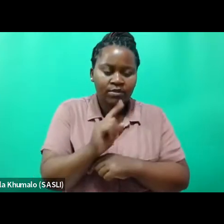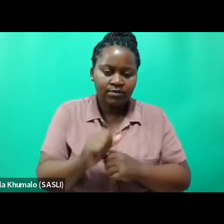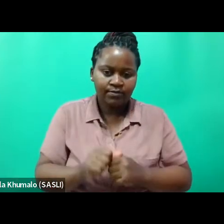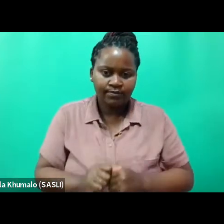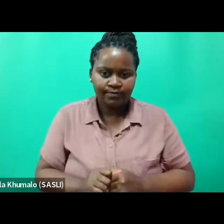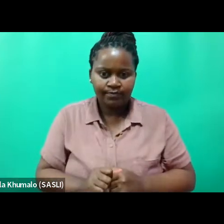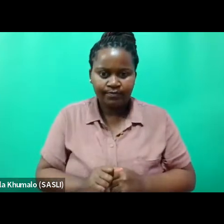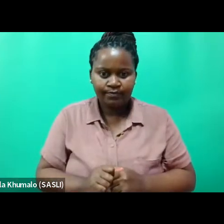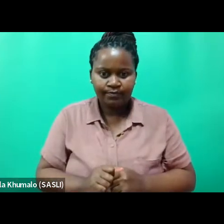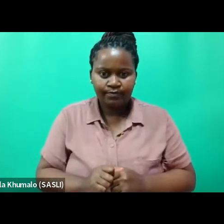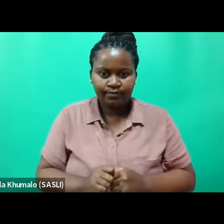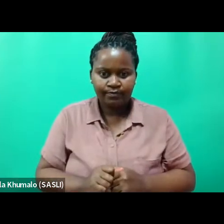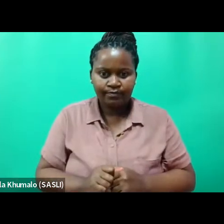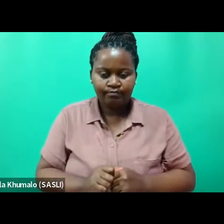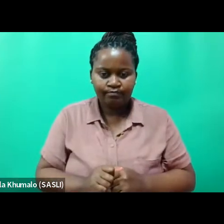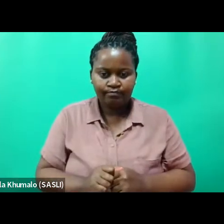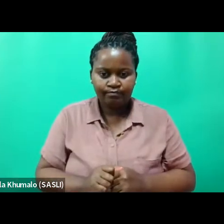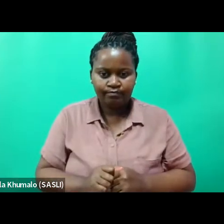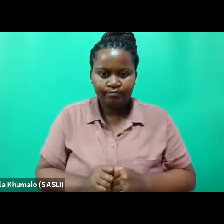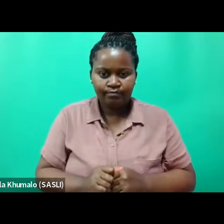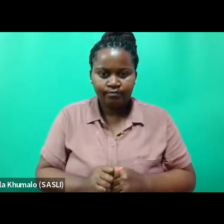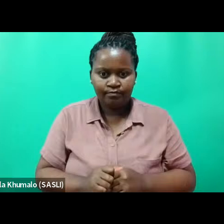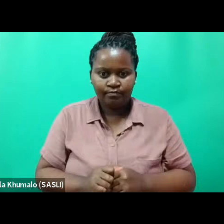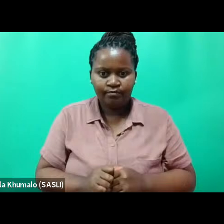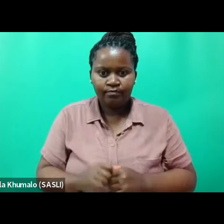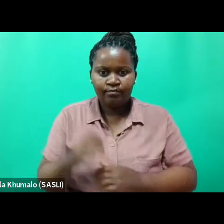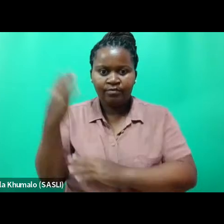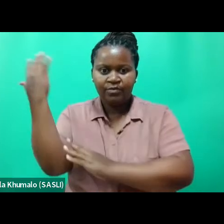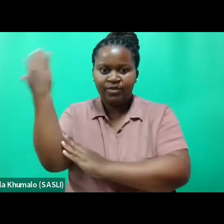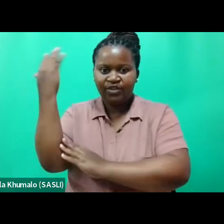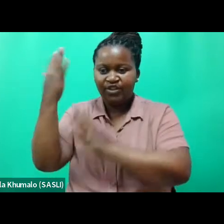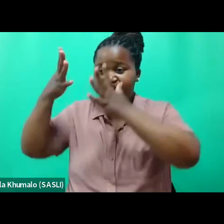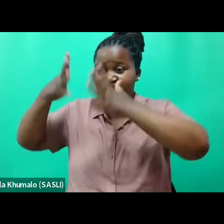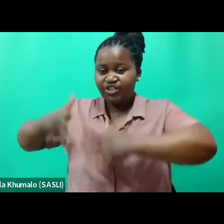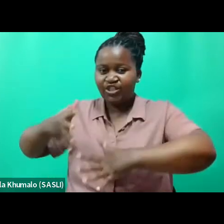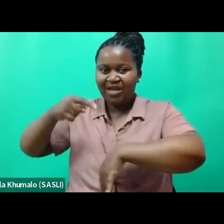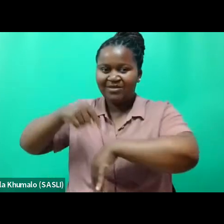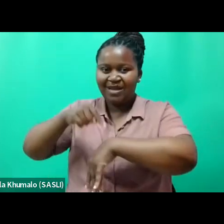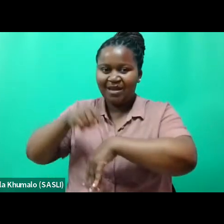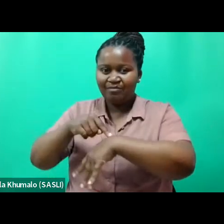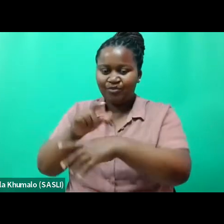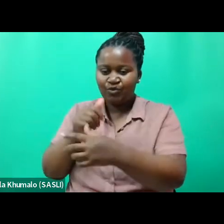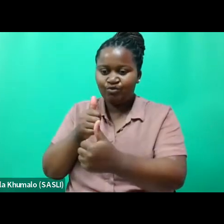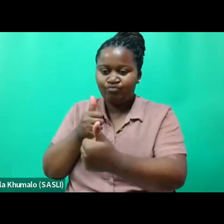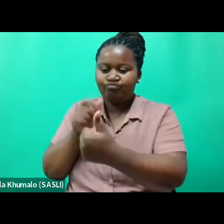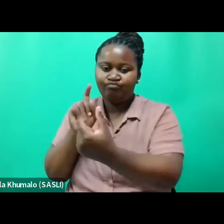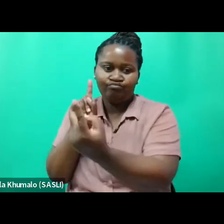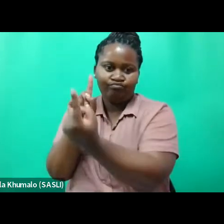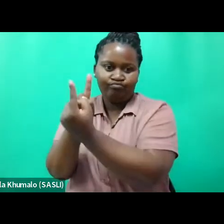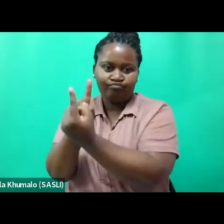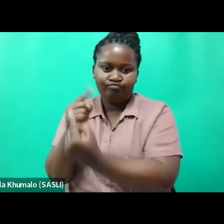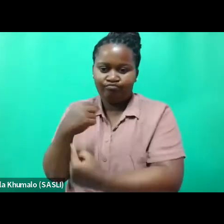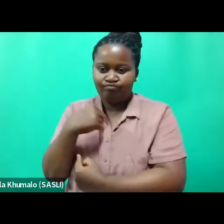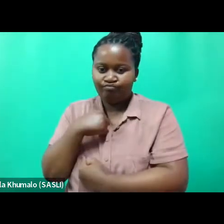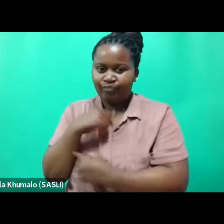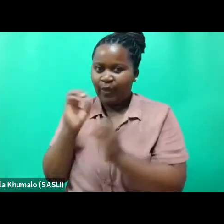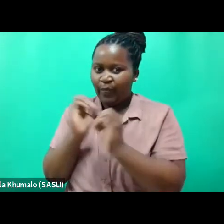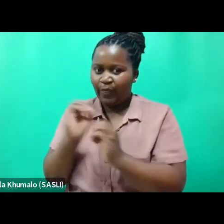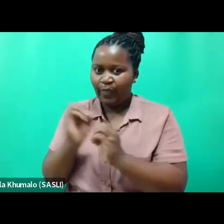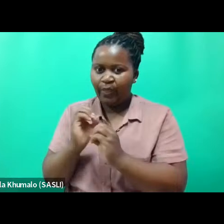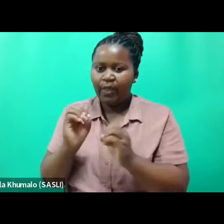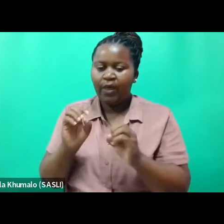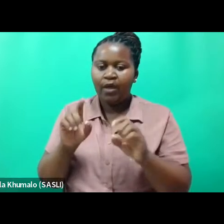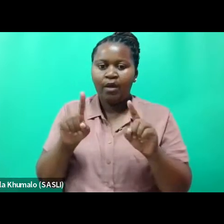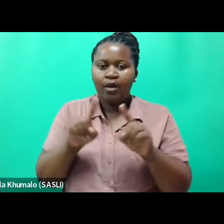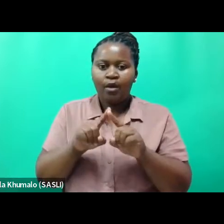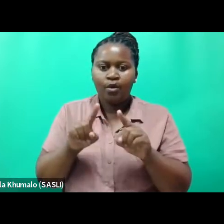the end, that the lecturer didn't have time to see me, and the accommodations just didn't, that